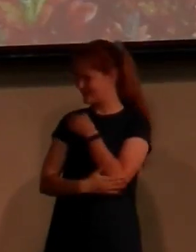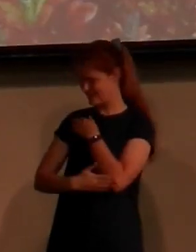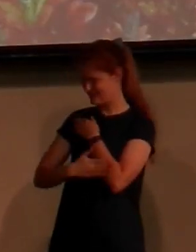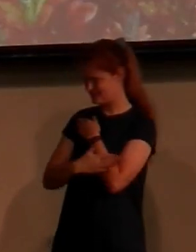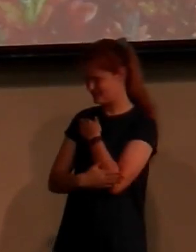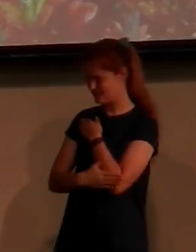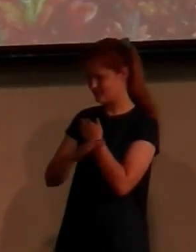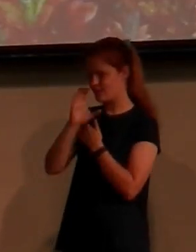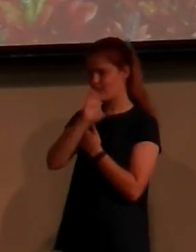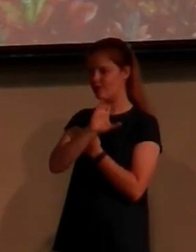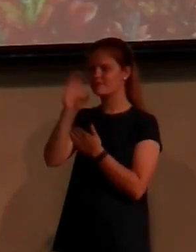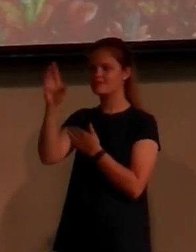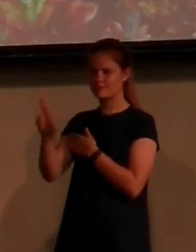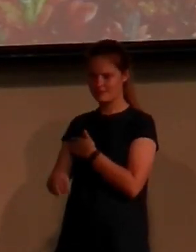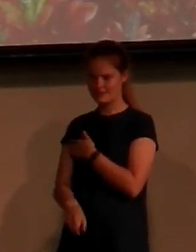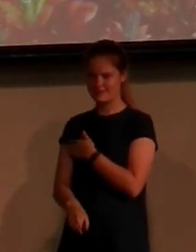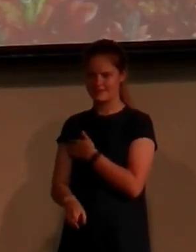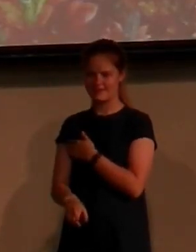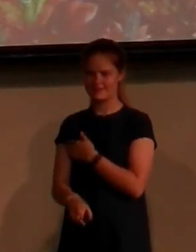Costa Rica.